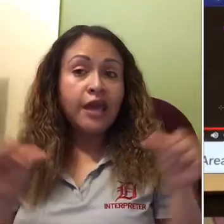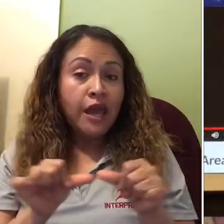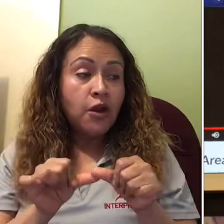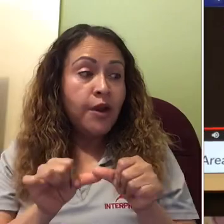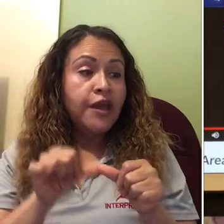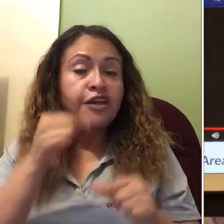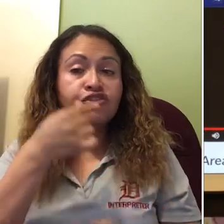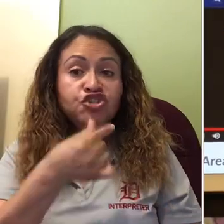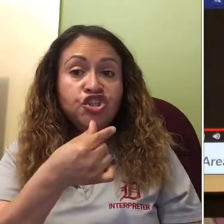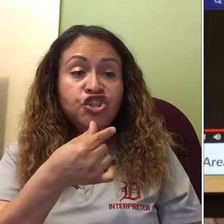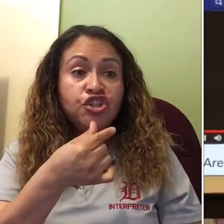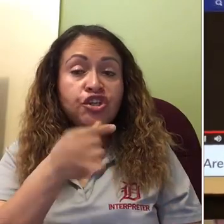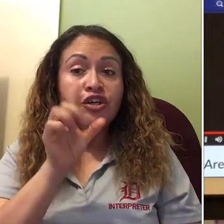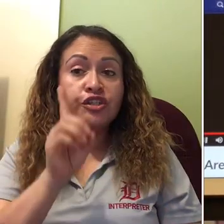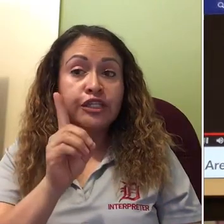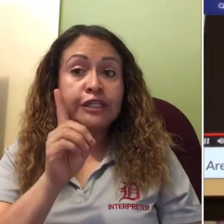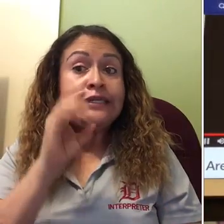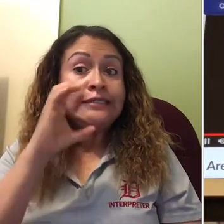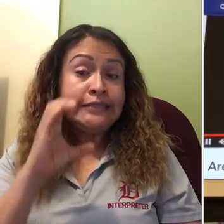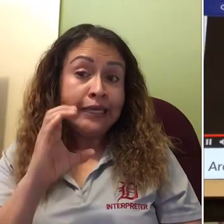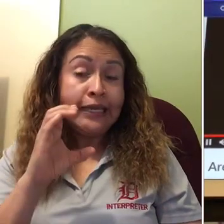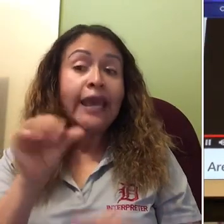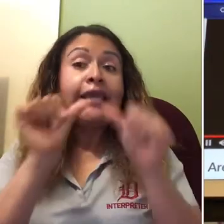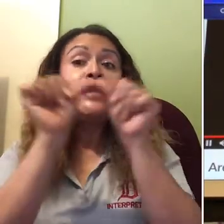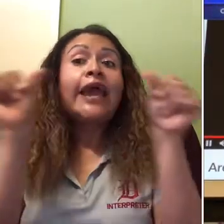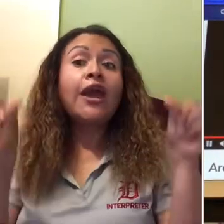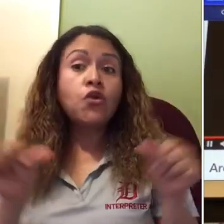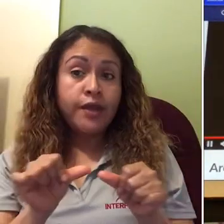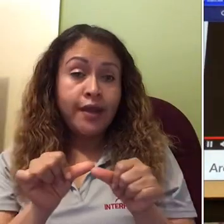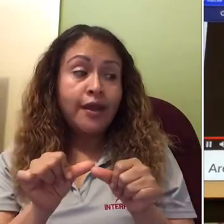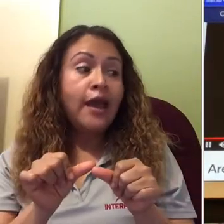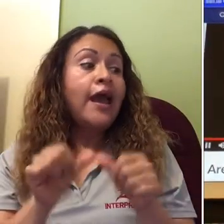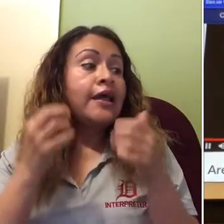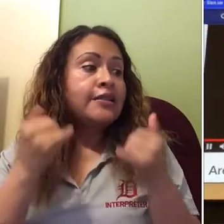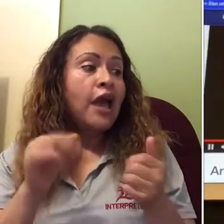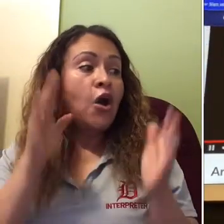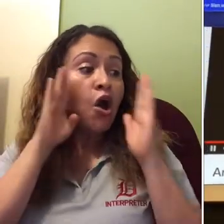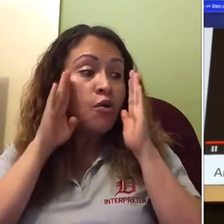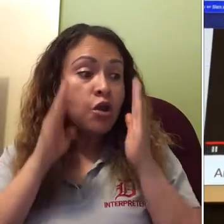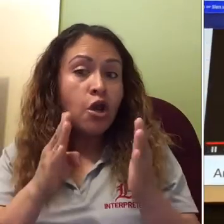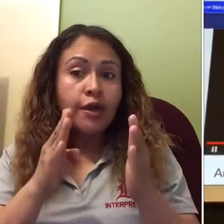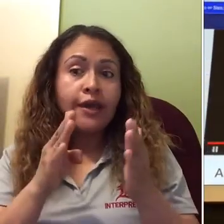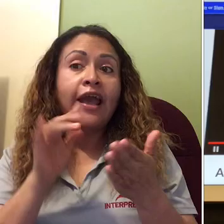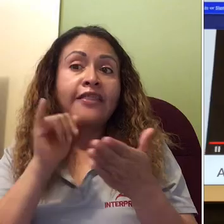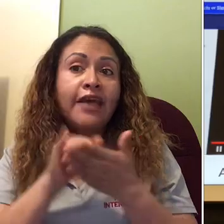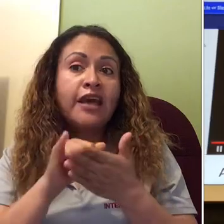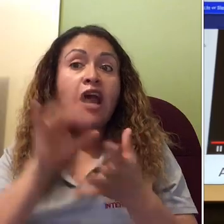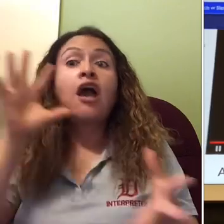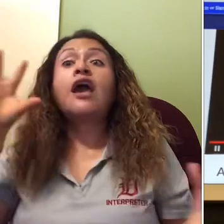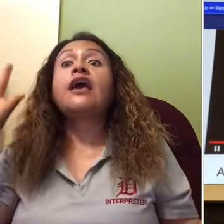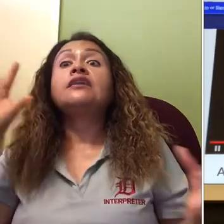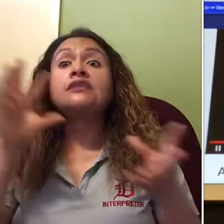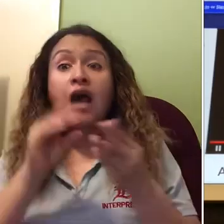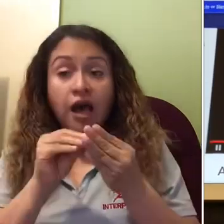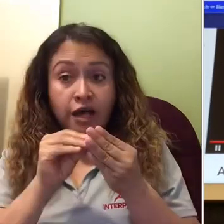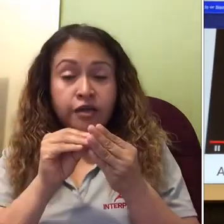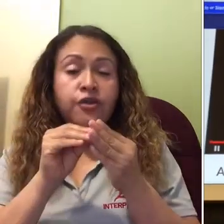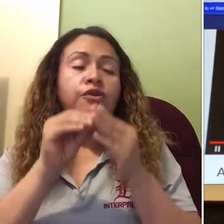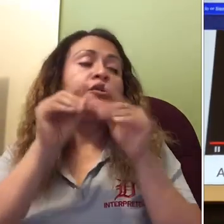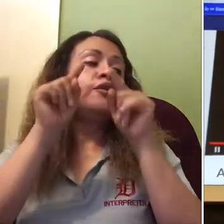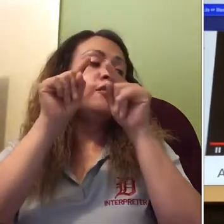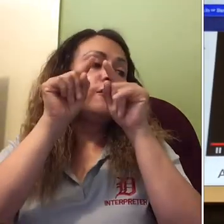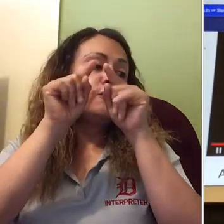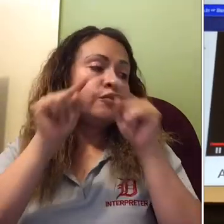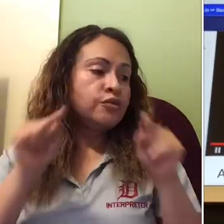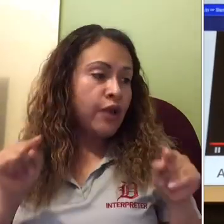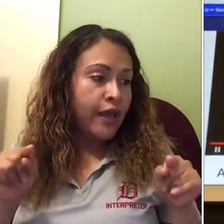triangle GDC, so now I'm looking at this entire triangle right over here. This